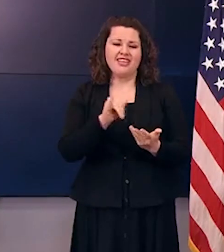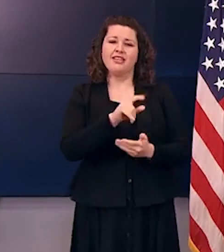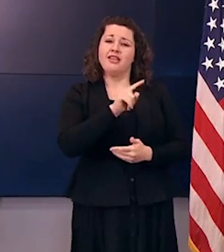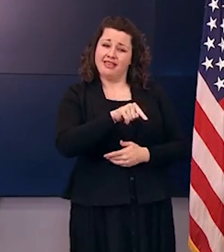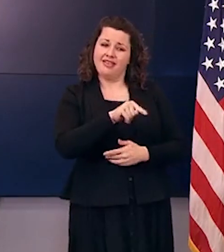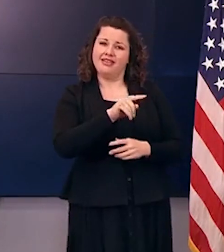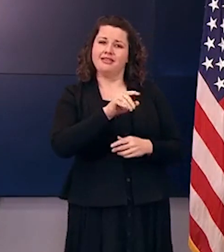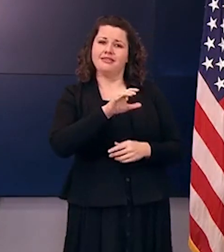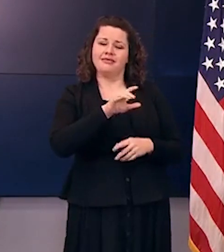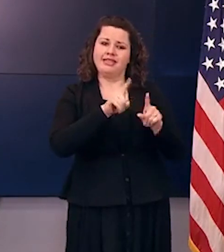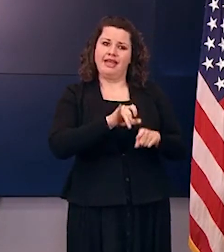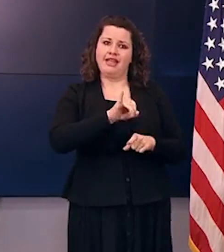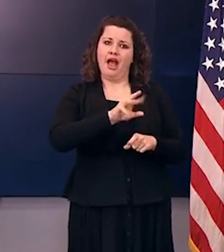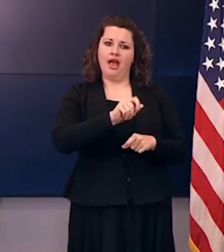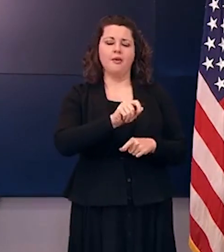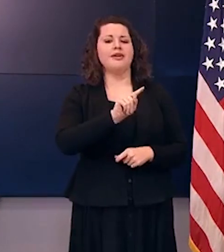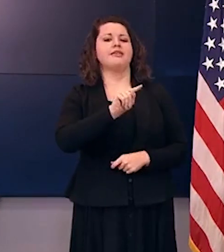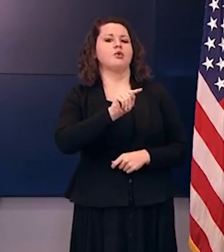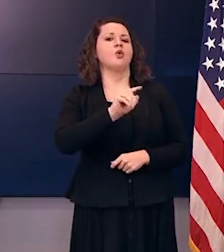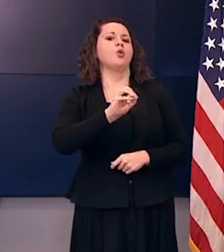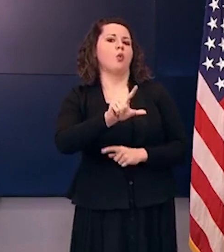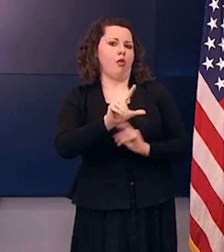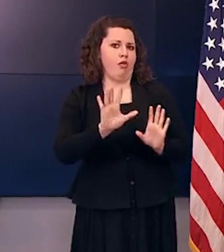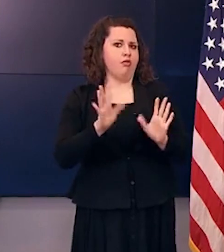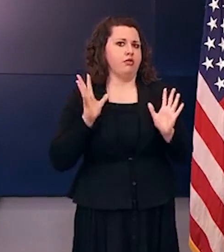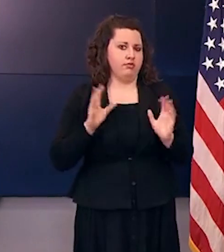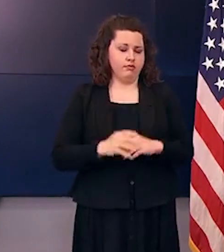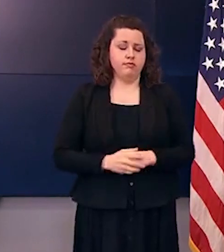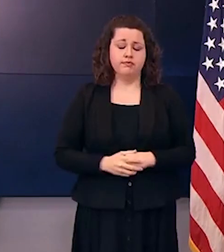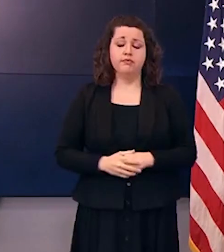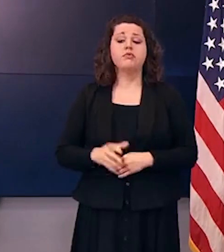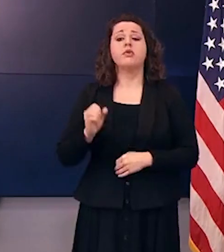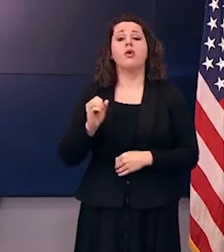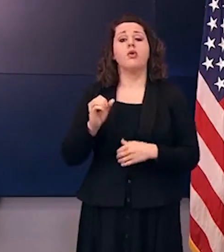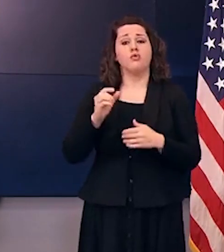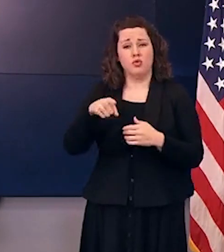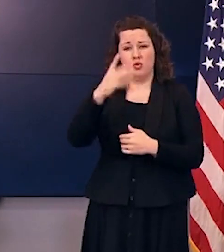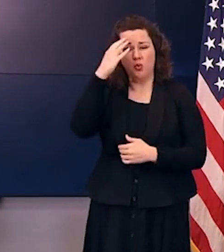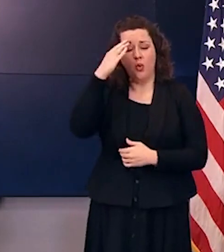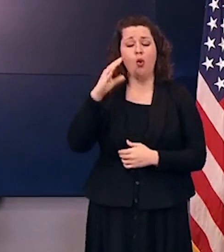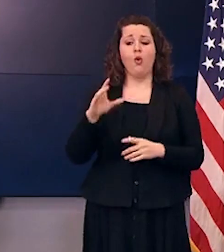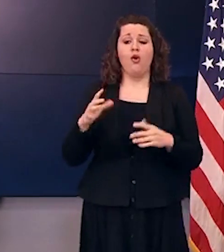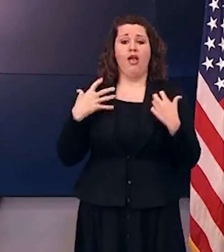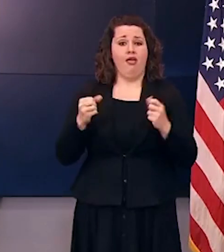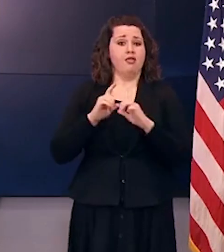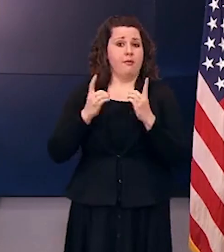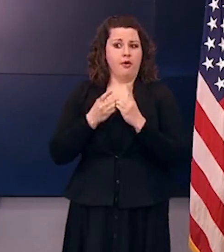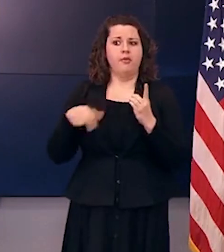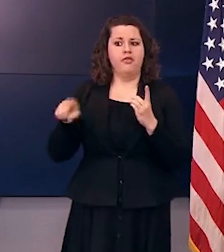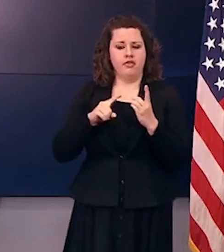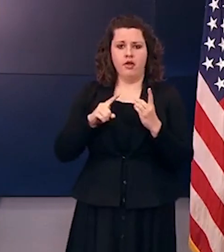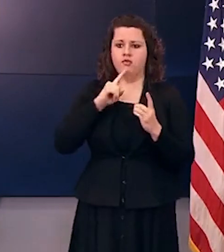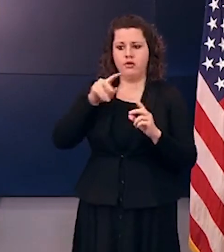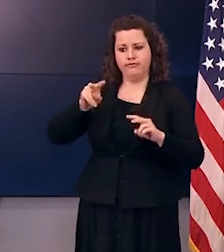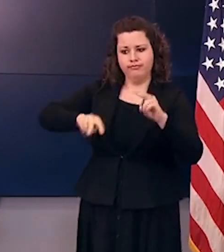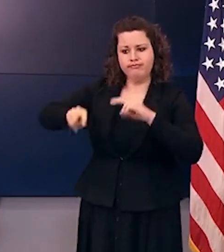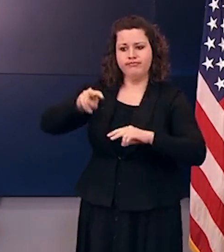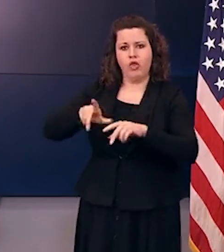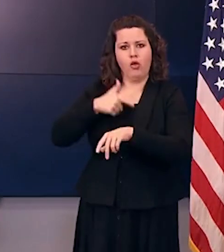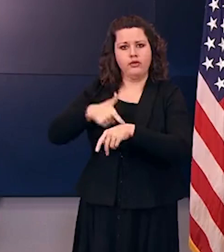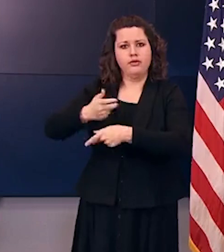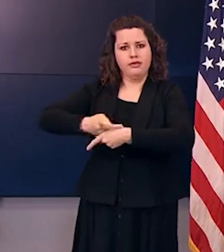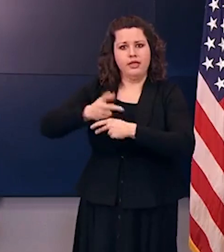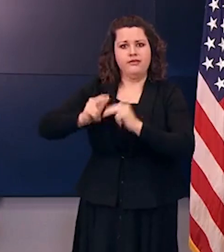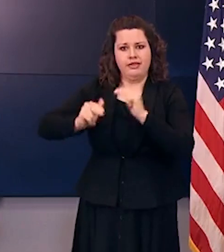us mitigate and manage the spread. As you are aware, the Department of Public Health is closely monitoring our long-term